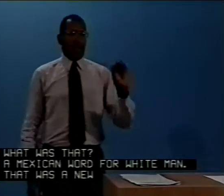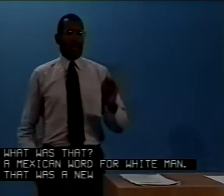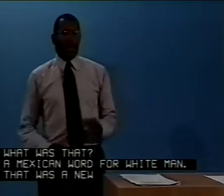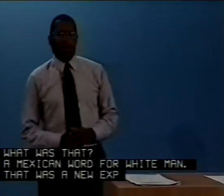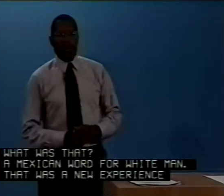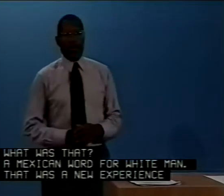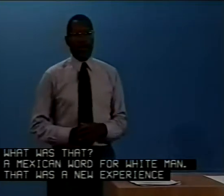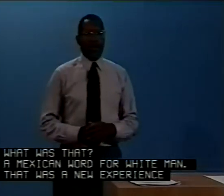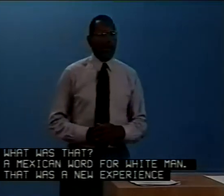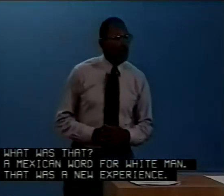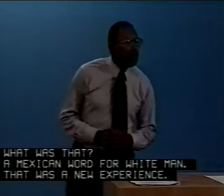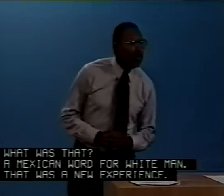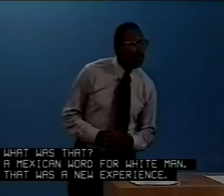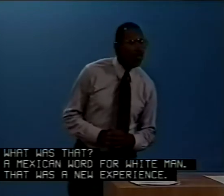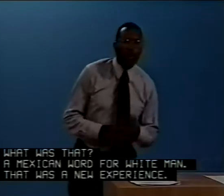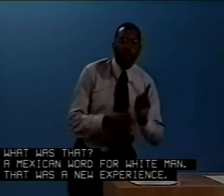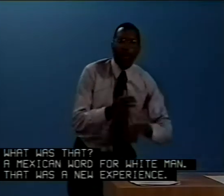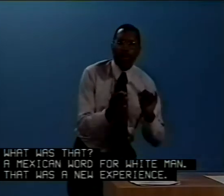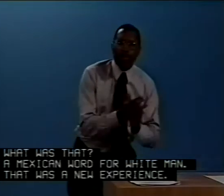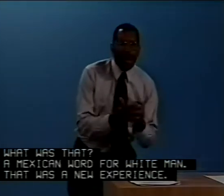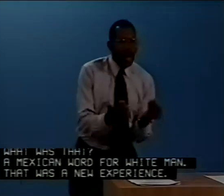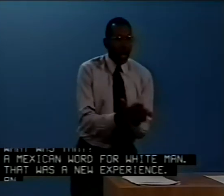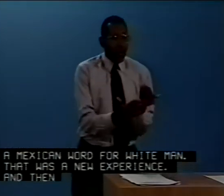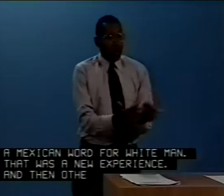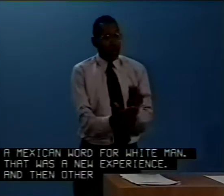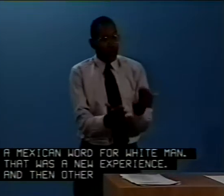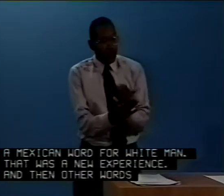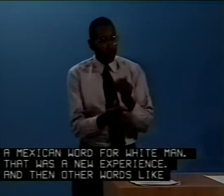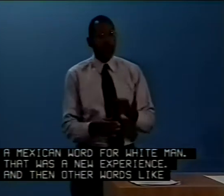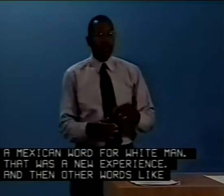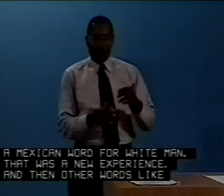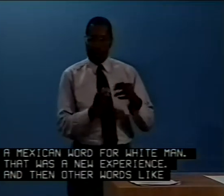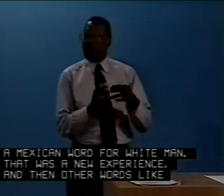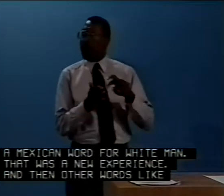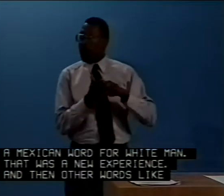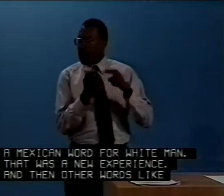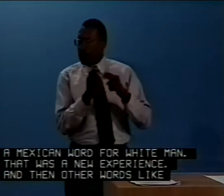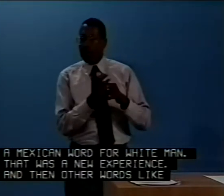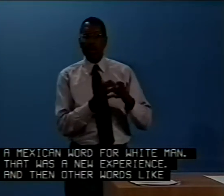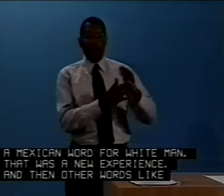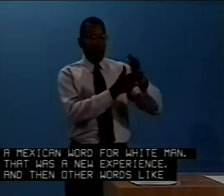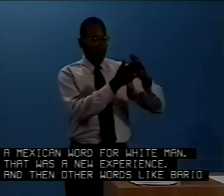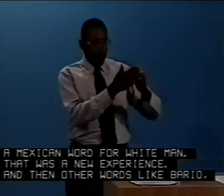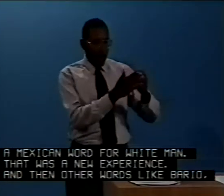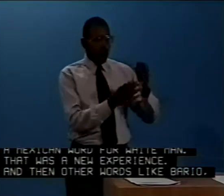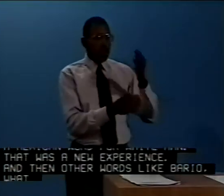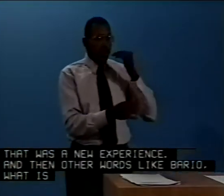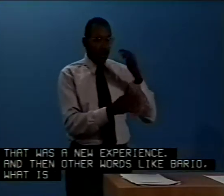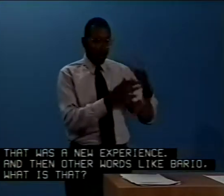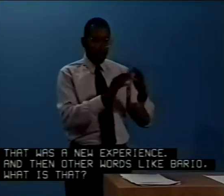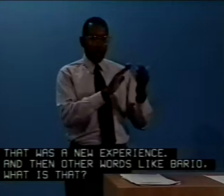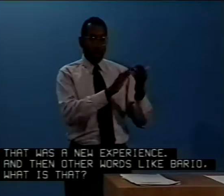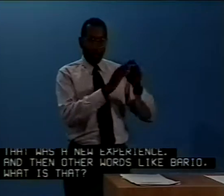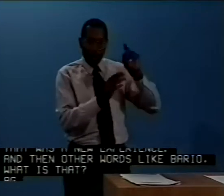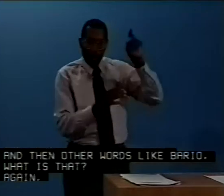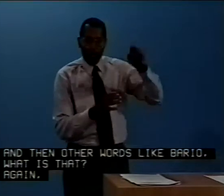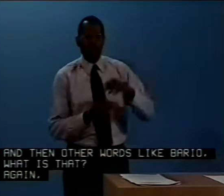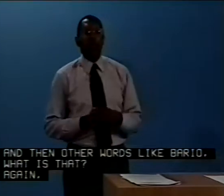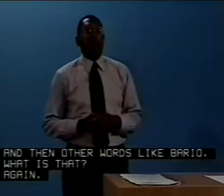And then other words like barrio. I said, what's that? Again, another new term. And that meant a part of a Mexican